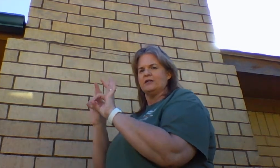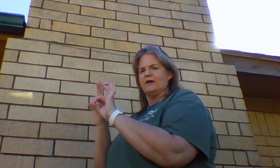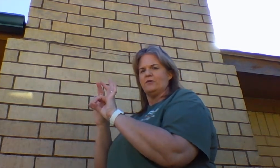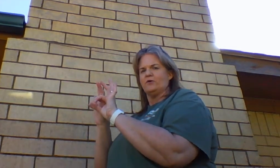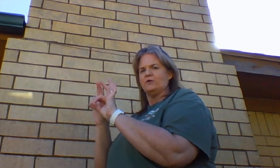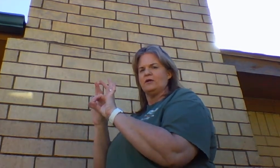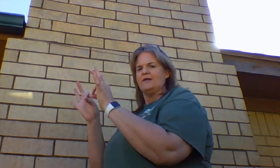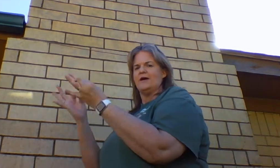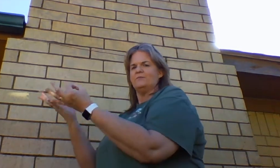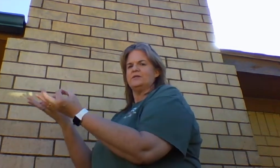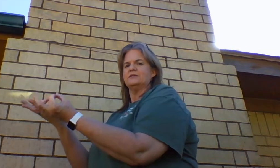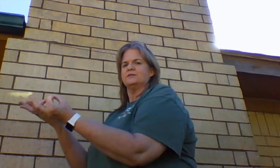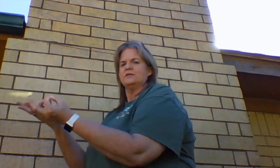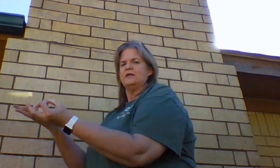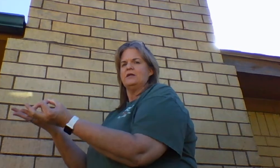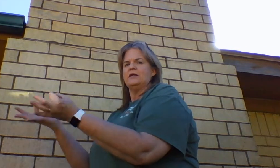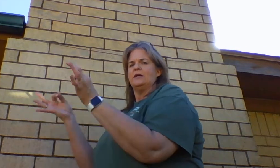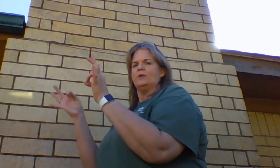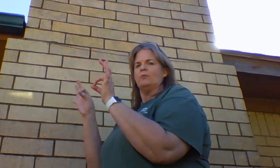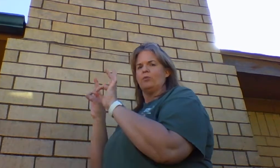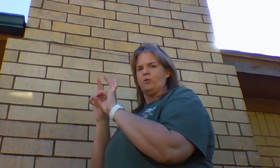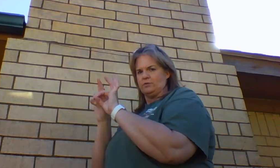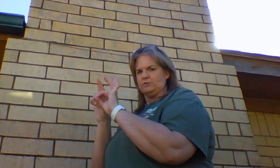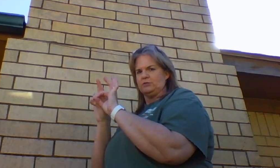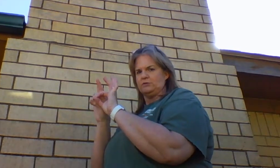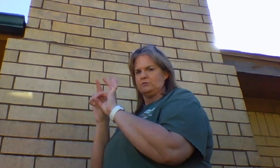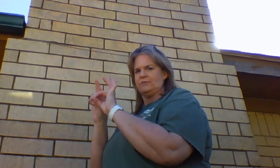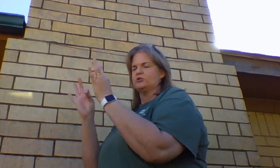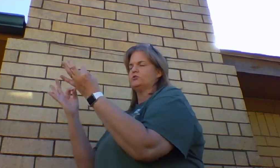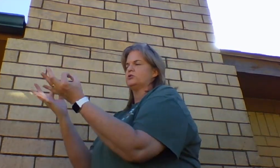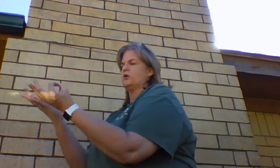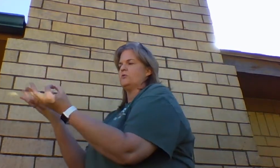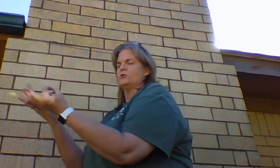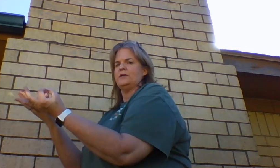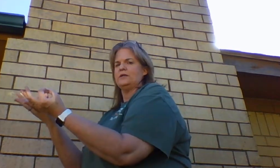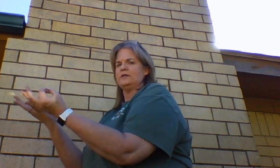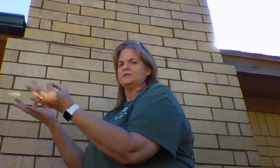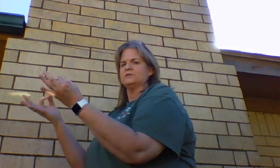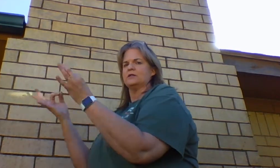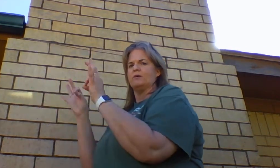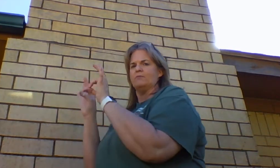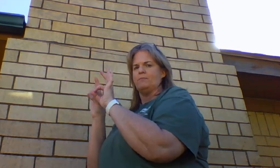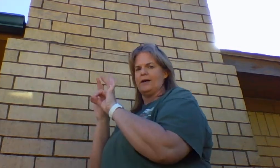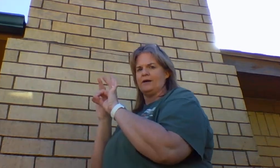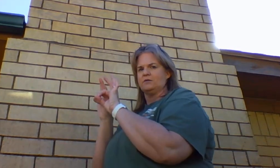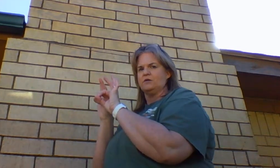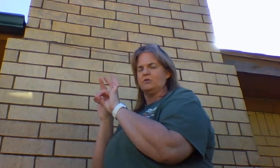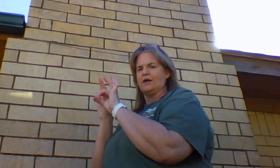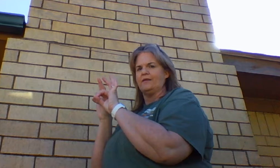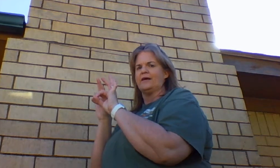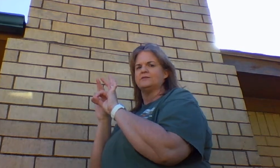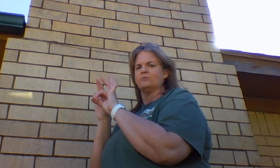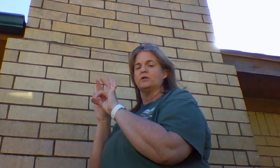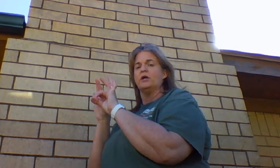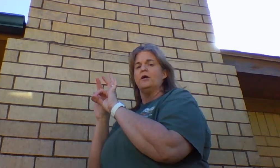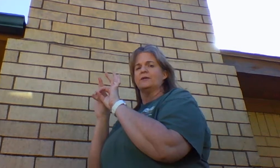together. That means important. Make sure you start with your pinkies and come back. Okay, that's important. Because if you